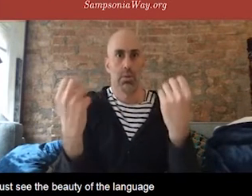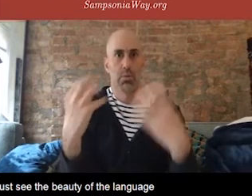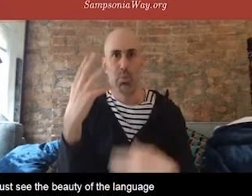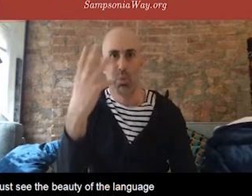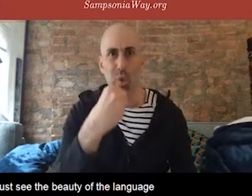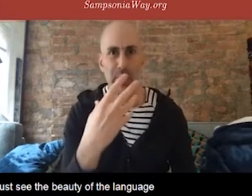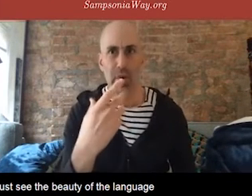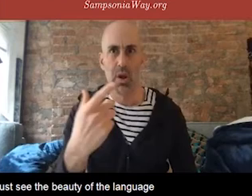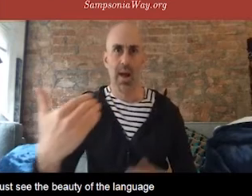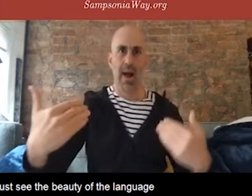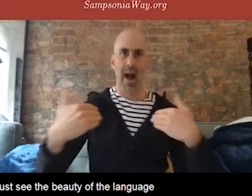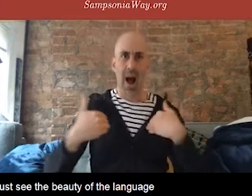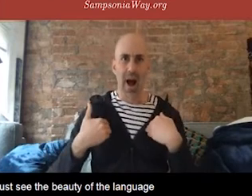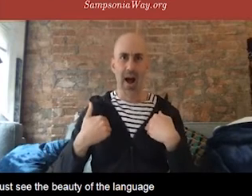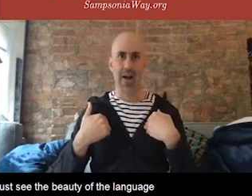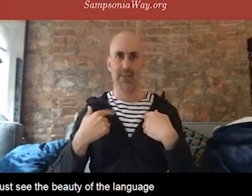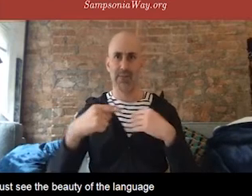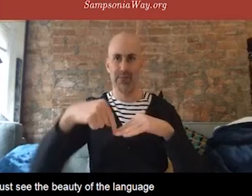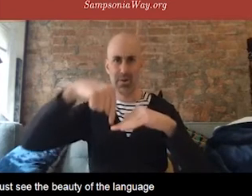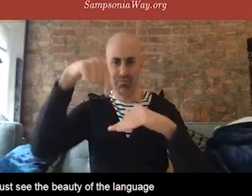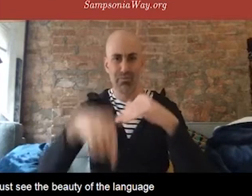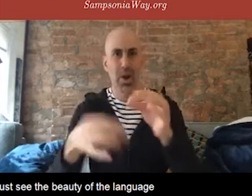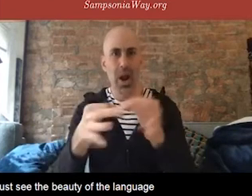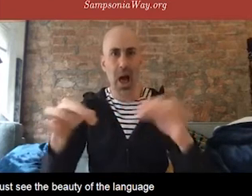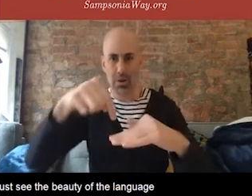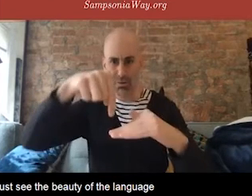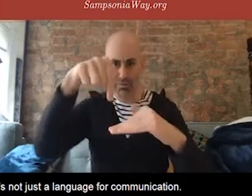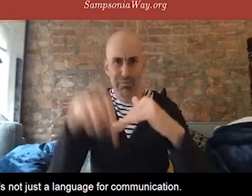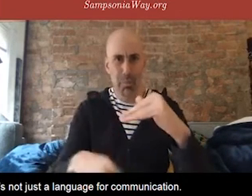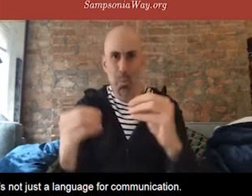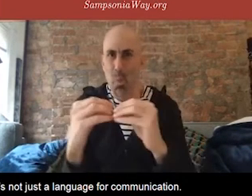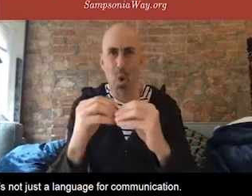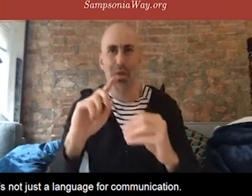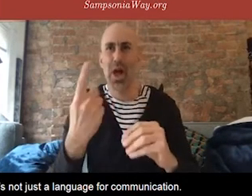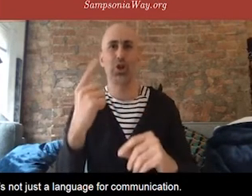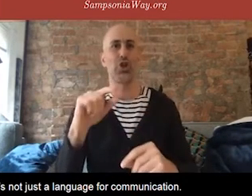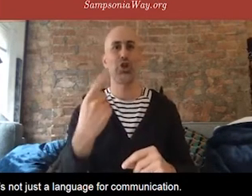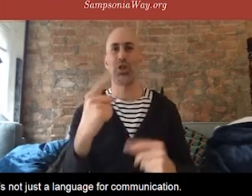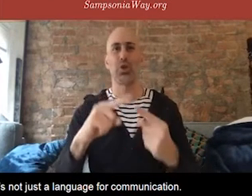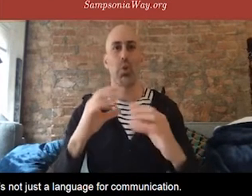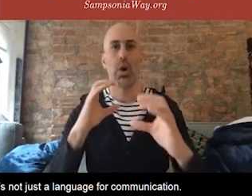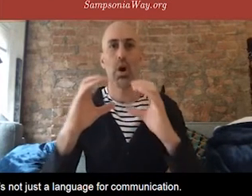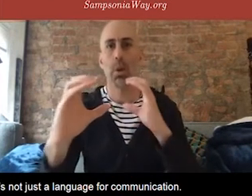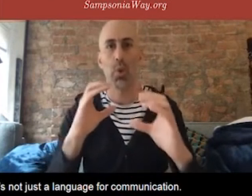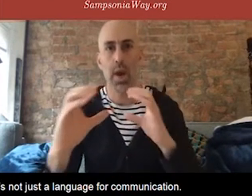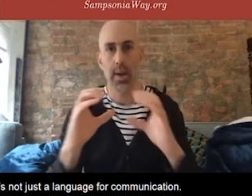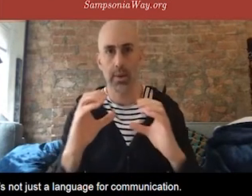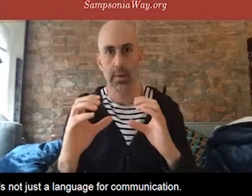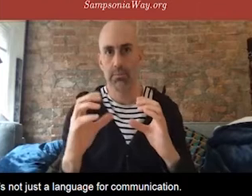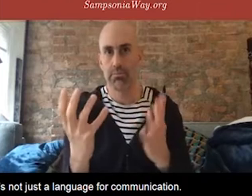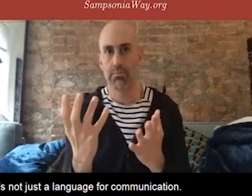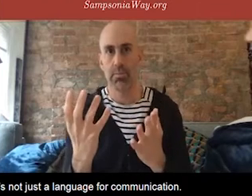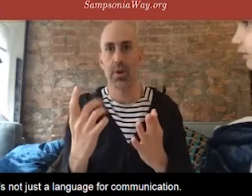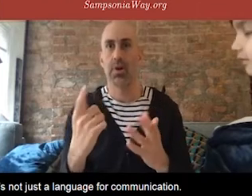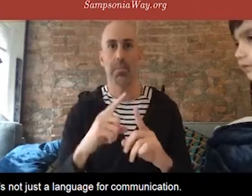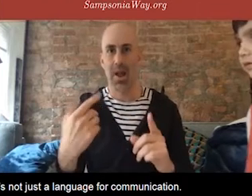see and be like, wow, just see the beauty of the language and the depth of it, the richness of it, to